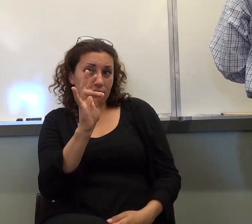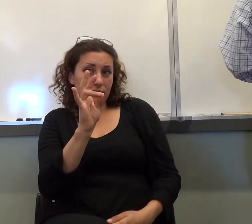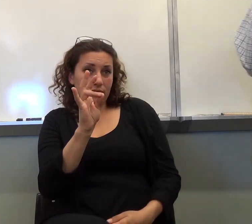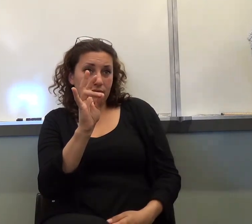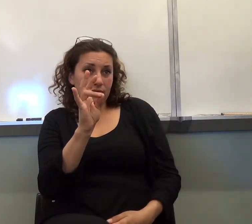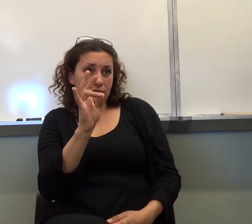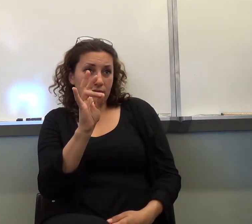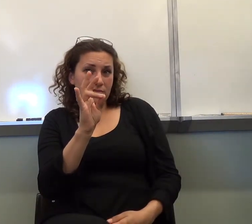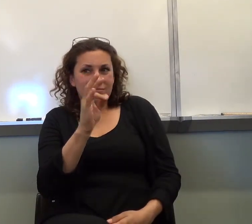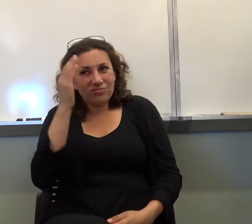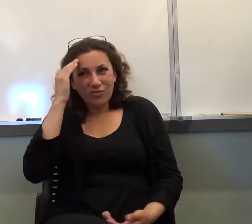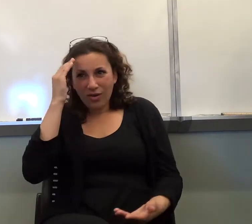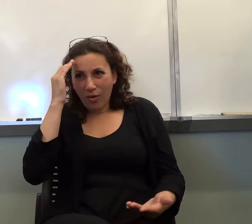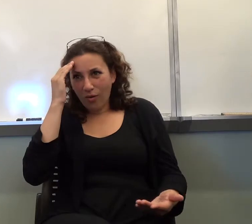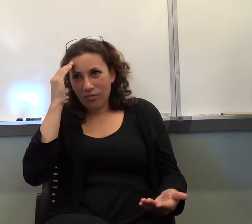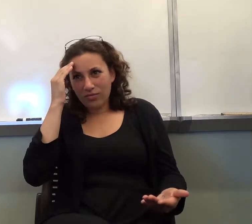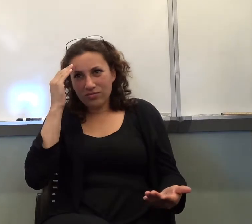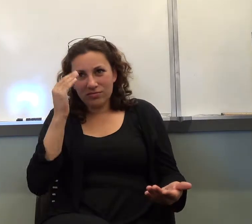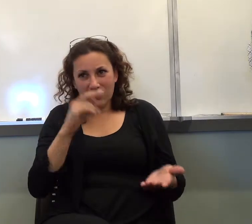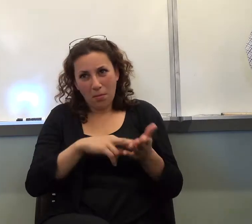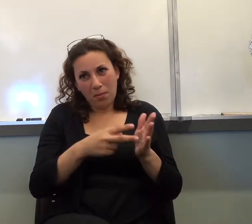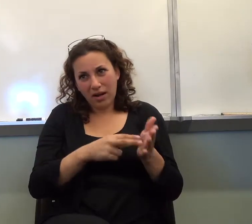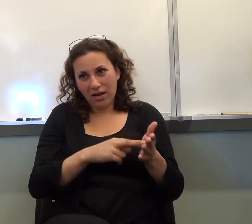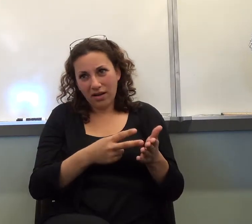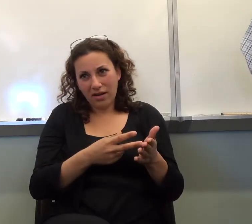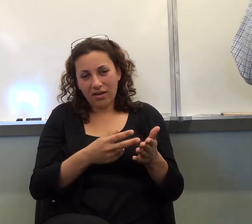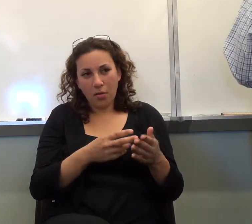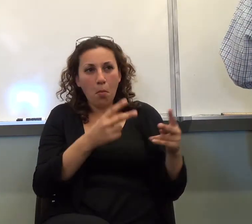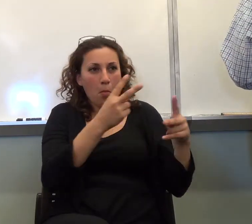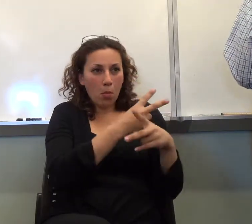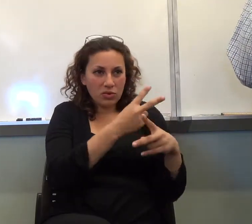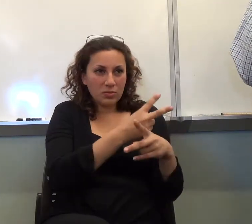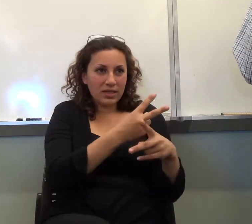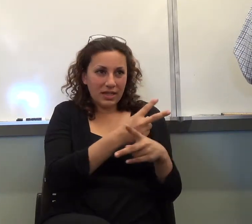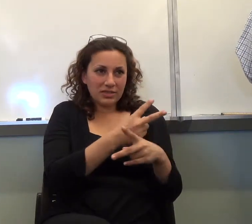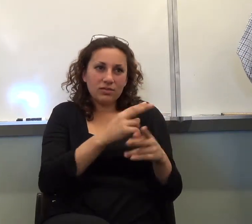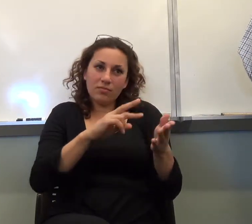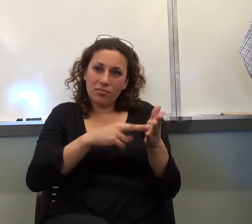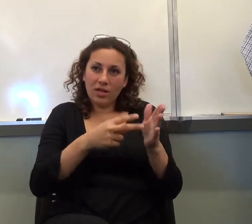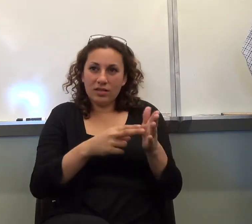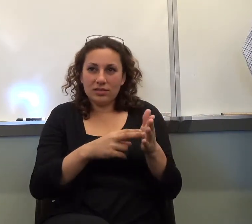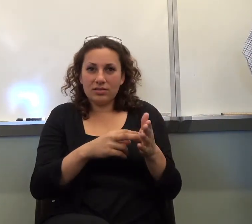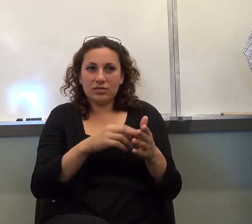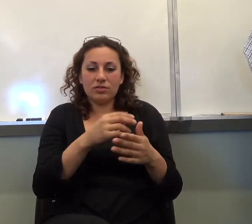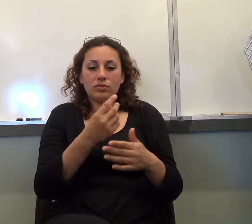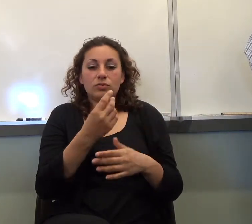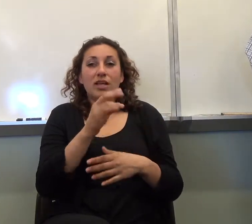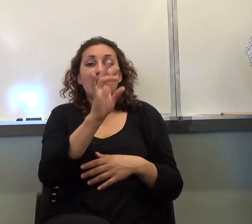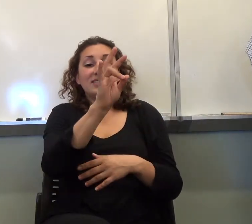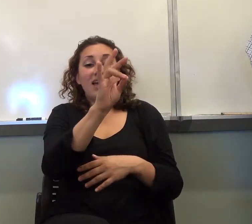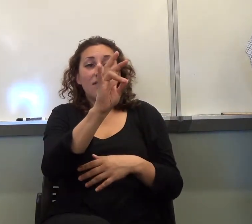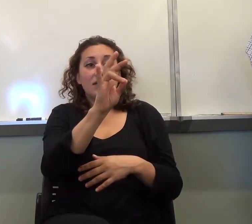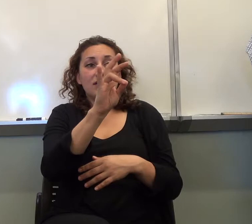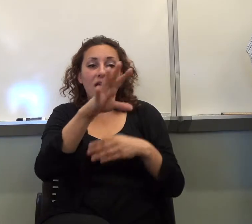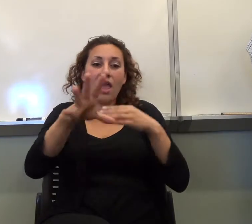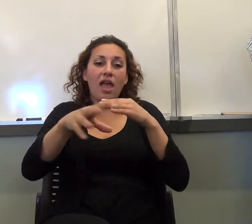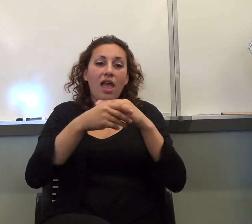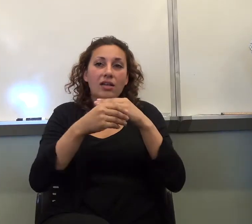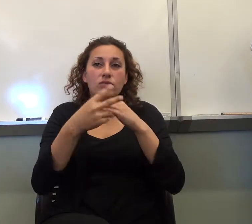then we know from the definition of what multiplication is, this is actually 7 added to itself twice, 2